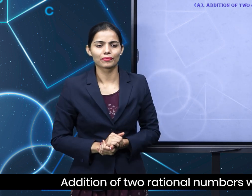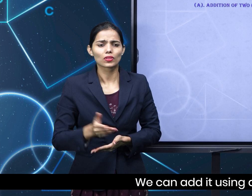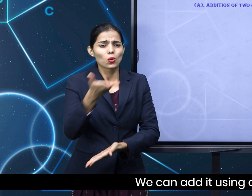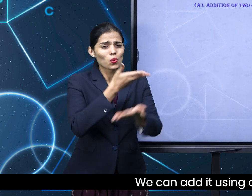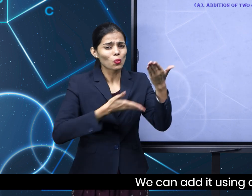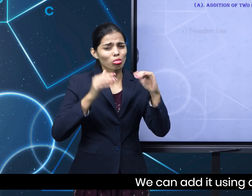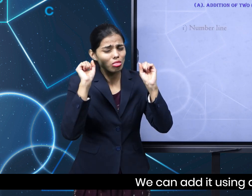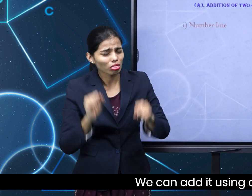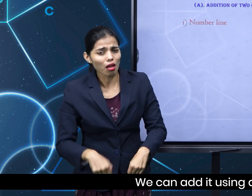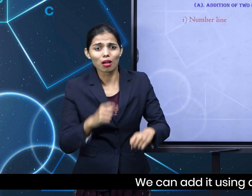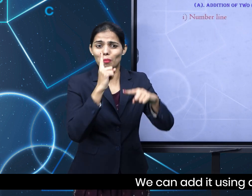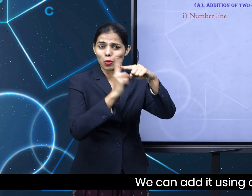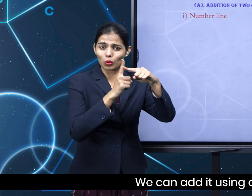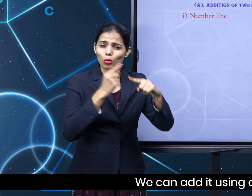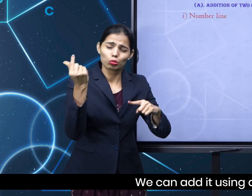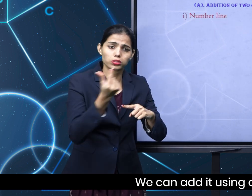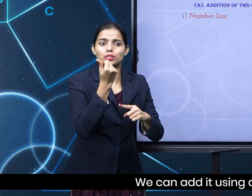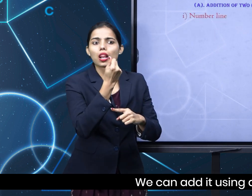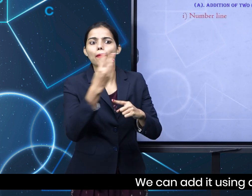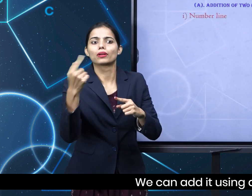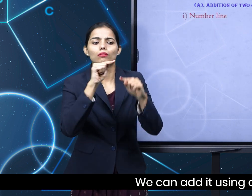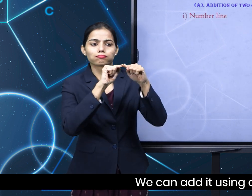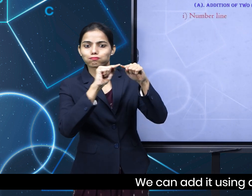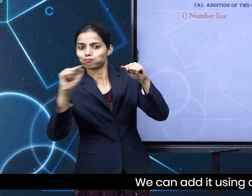We can add it using a number line.